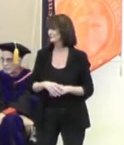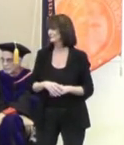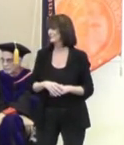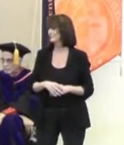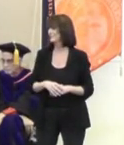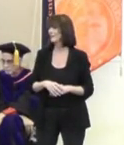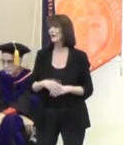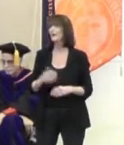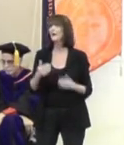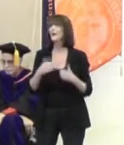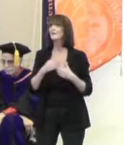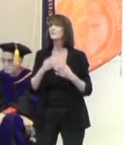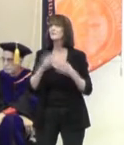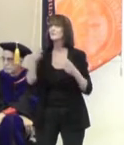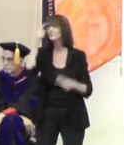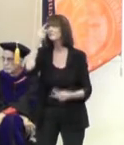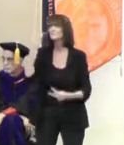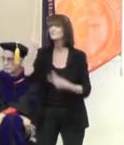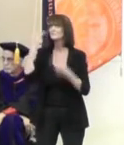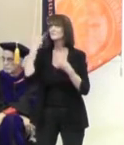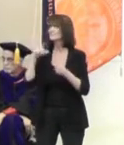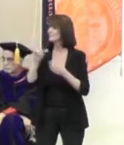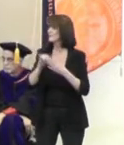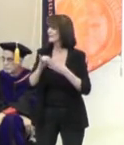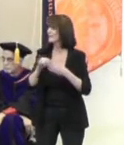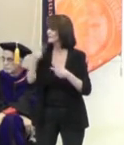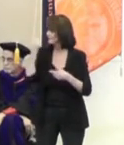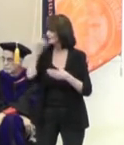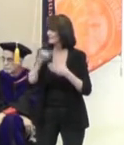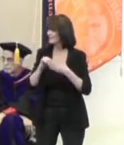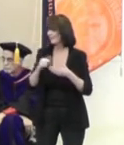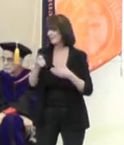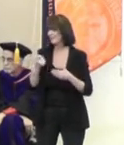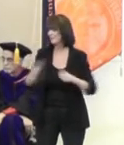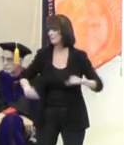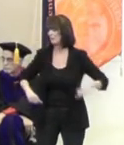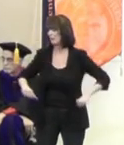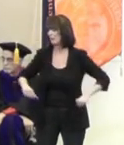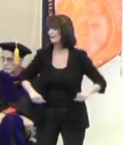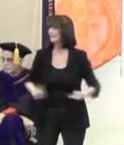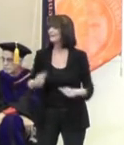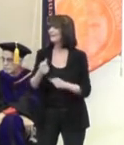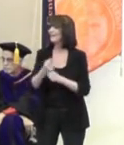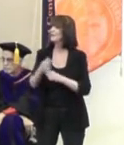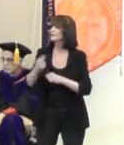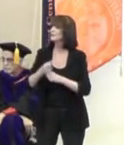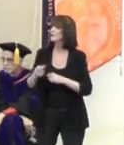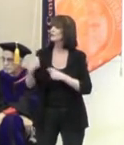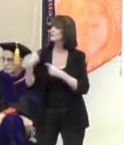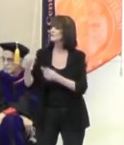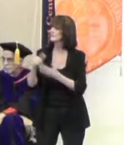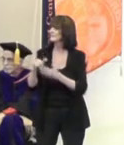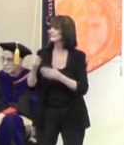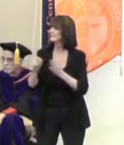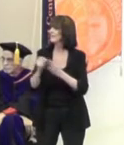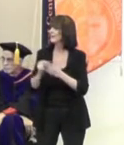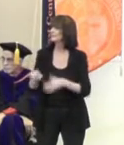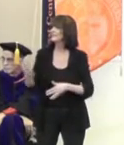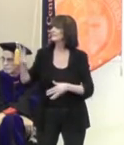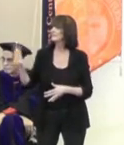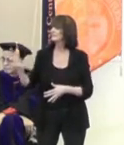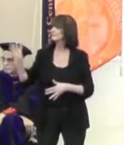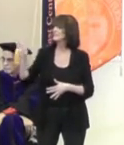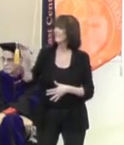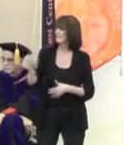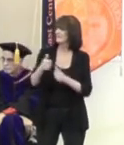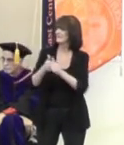And bring back such memories, and to think, I just want to kind of brag, every year since, 68